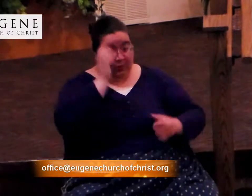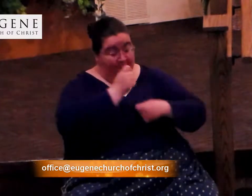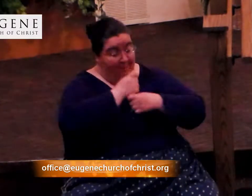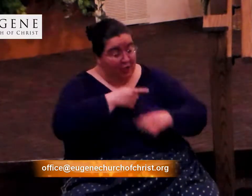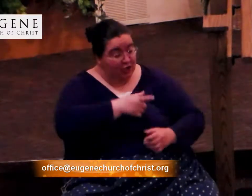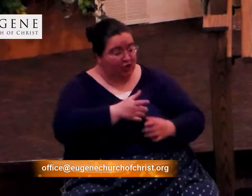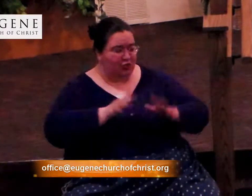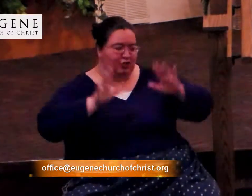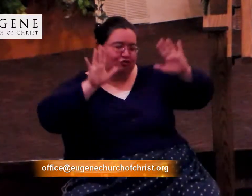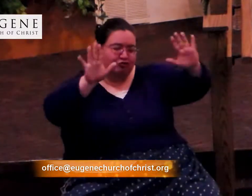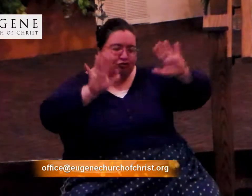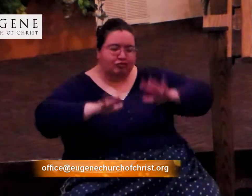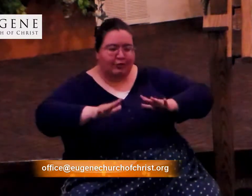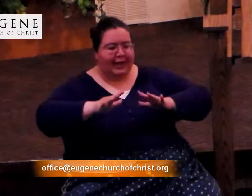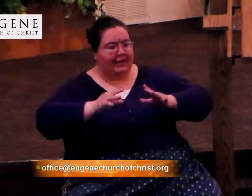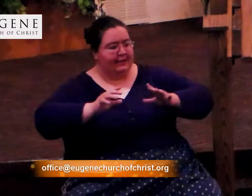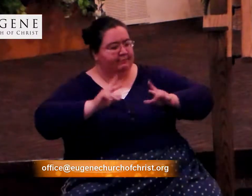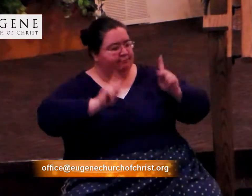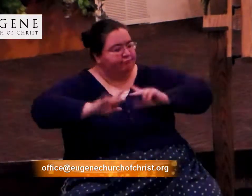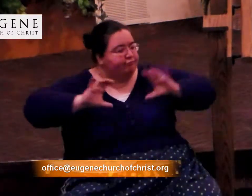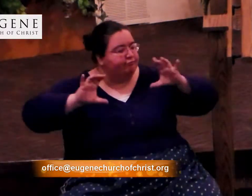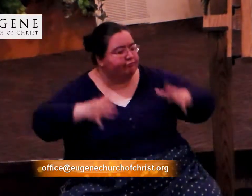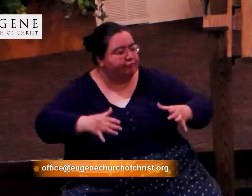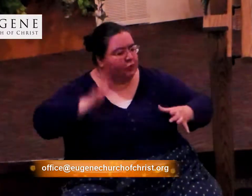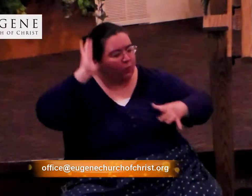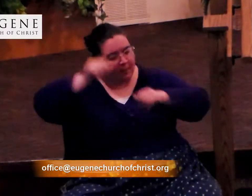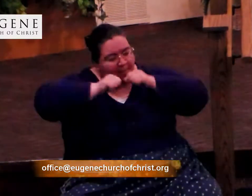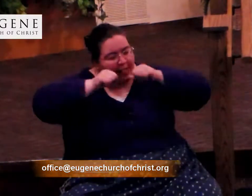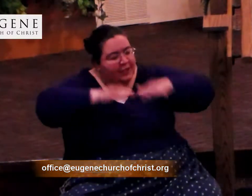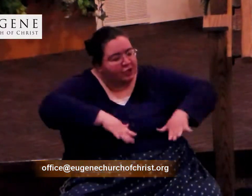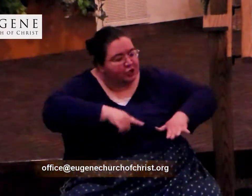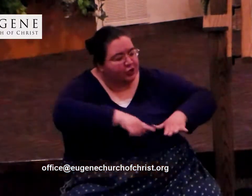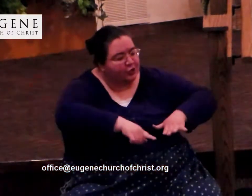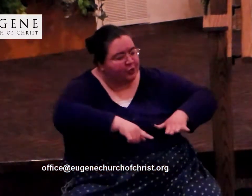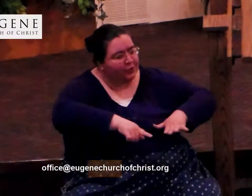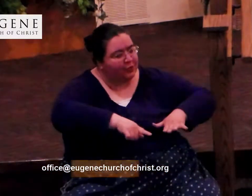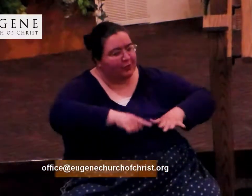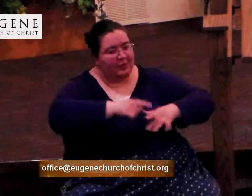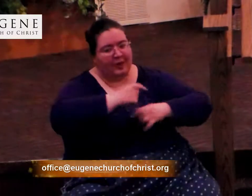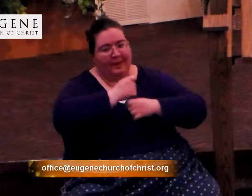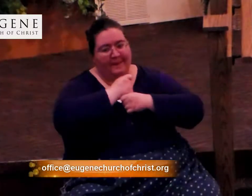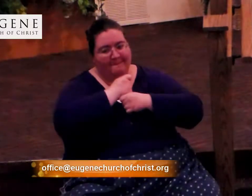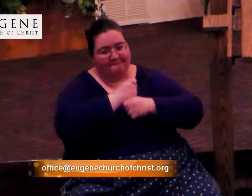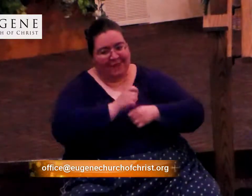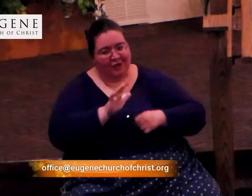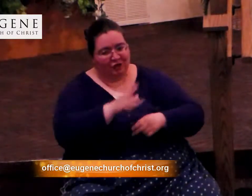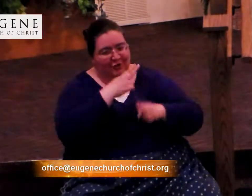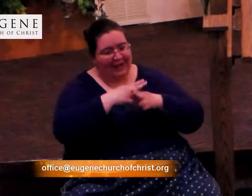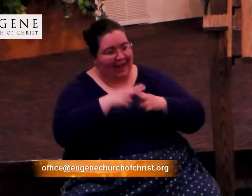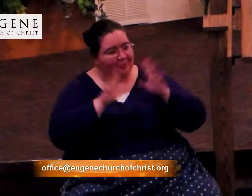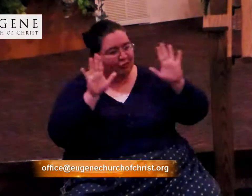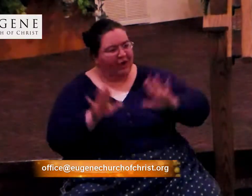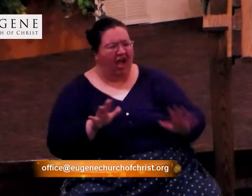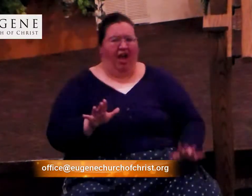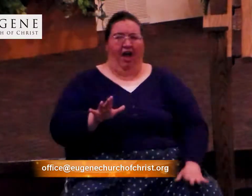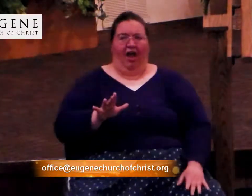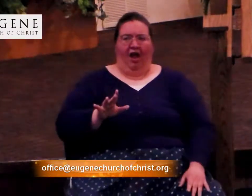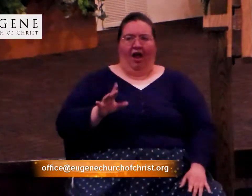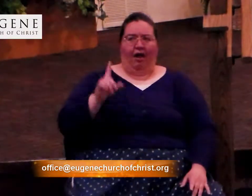great." Now, this sounds good. I may not be excited about the going and the not knowing where. When we first